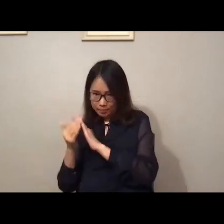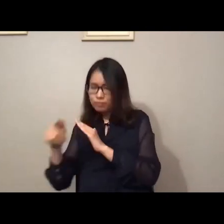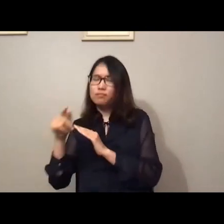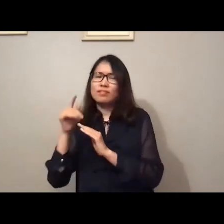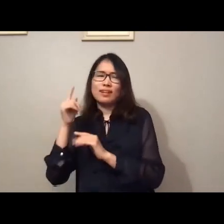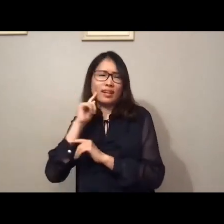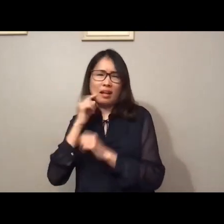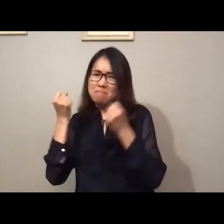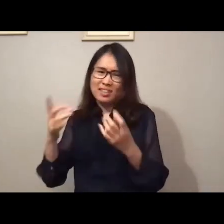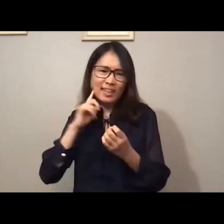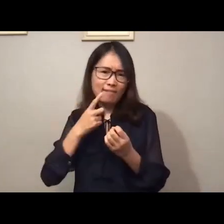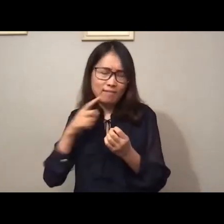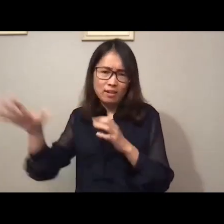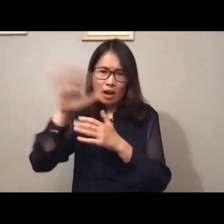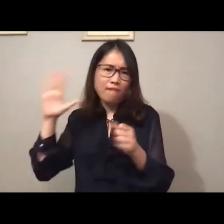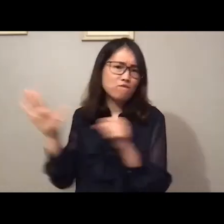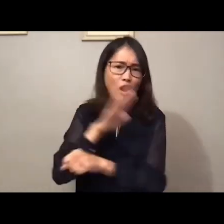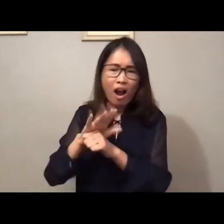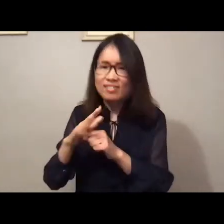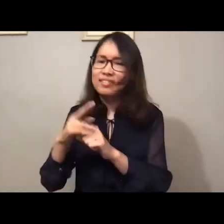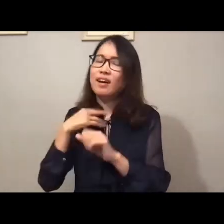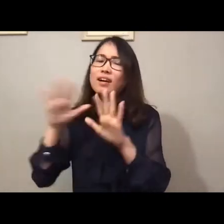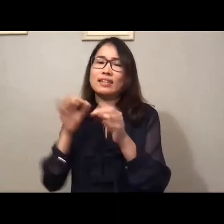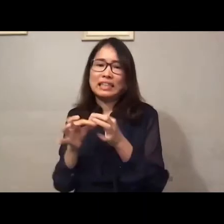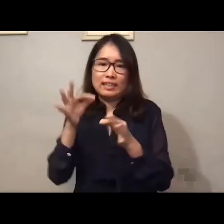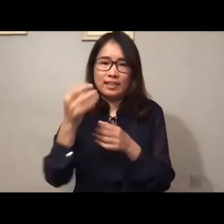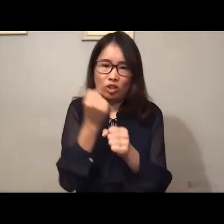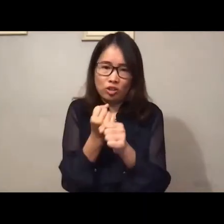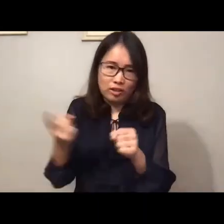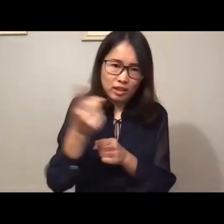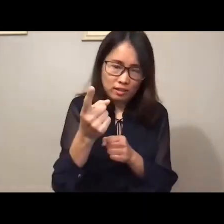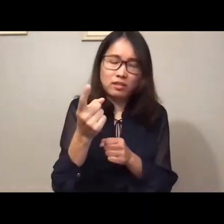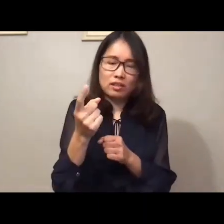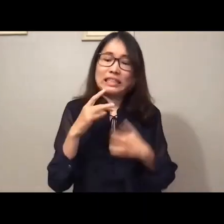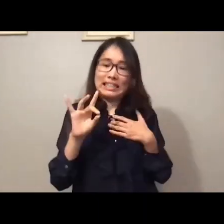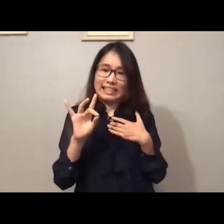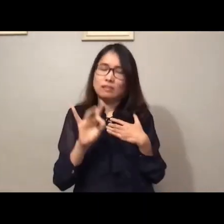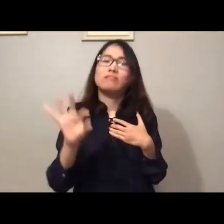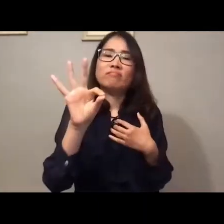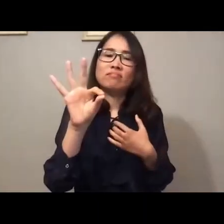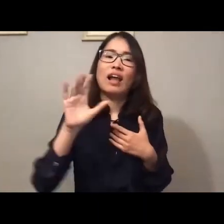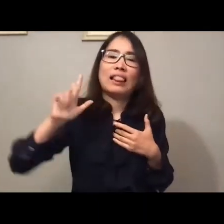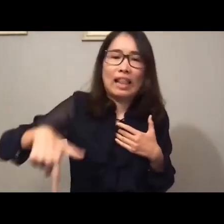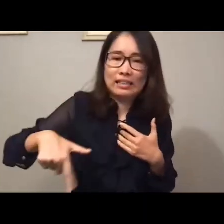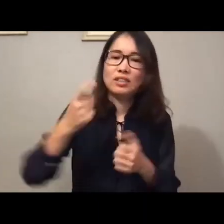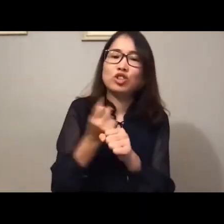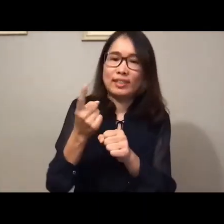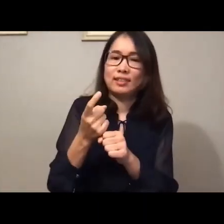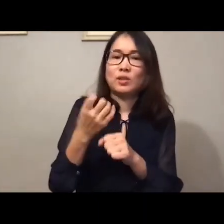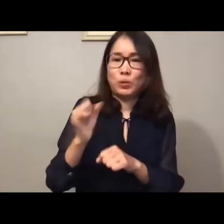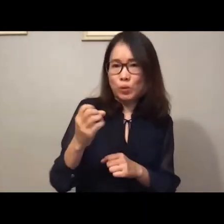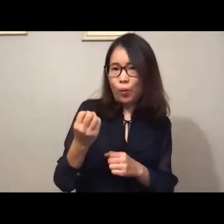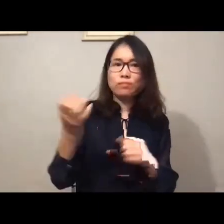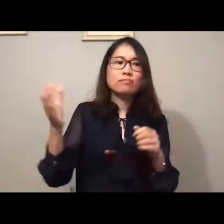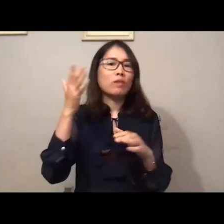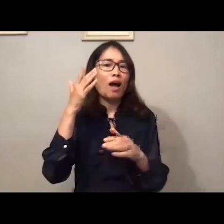in the southern part of the country, and there were not many deaf people there. And so school was delayed. I